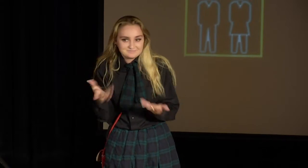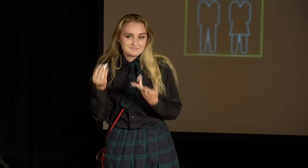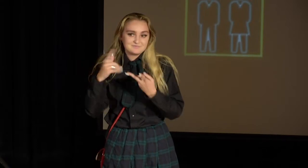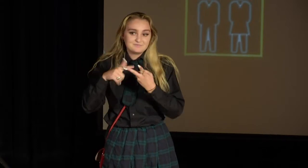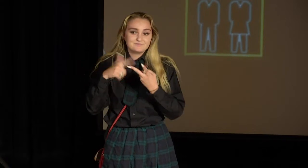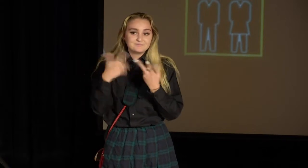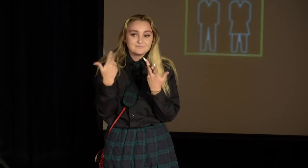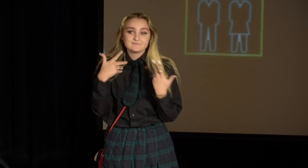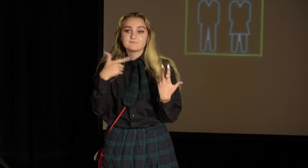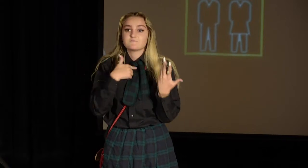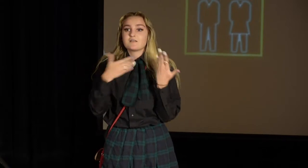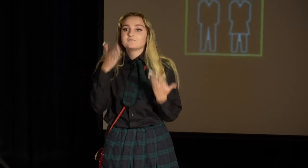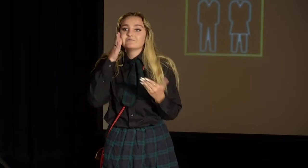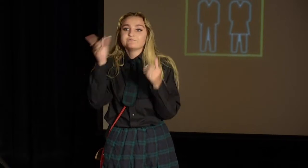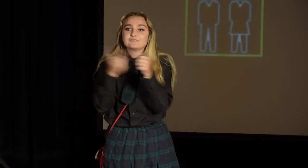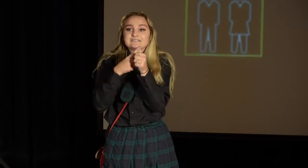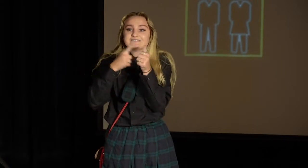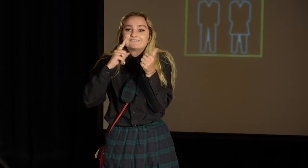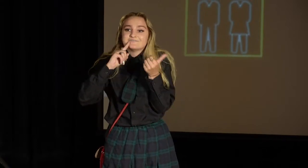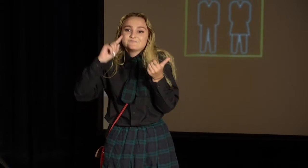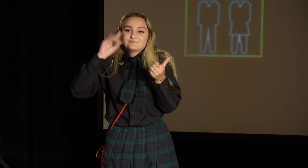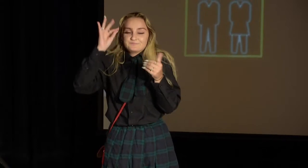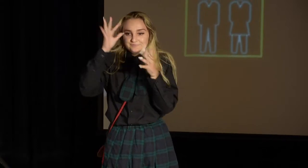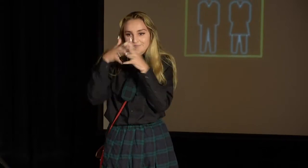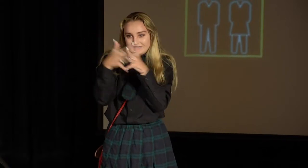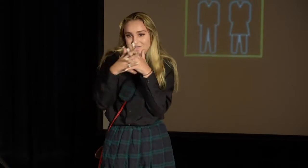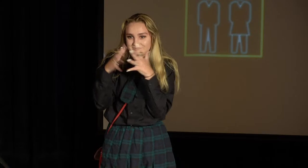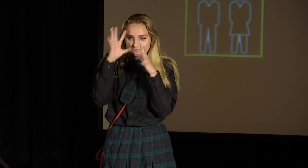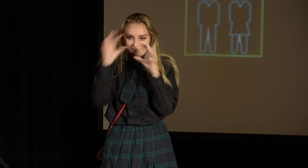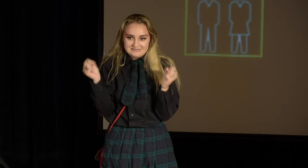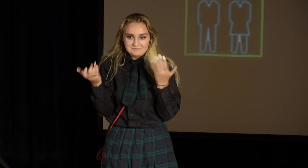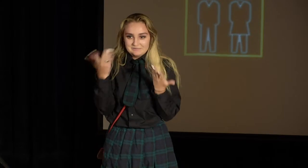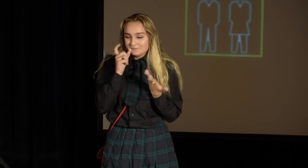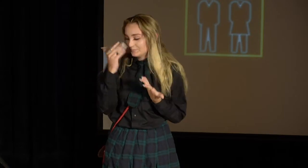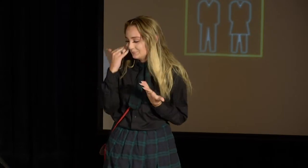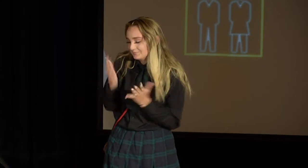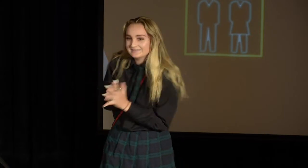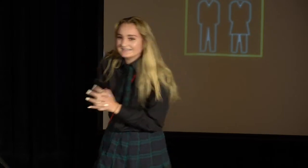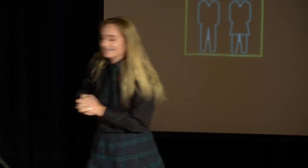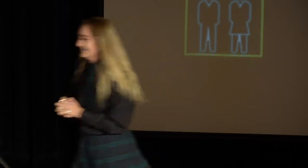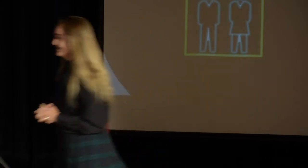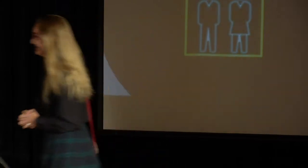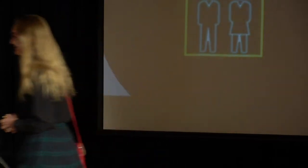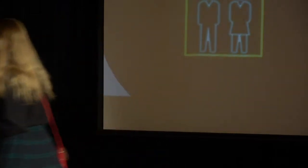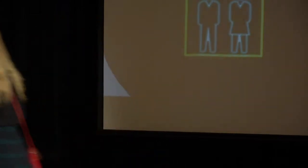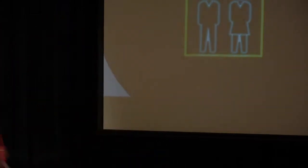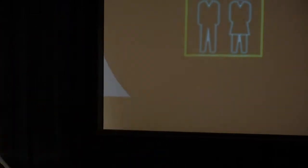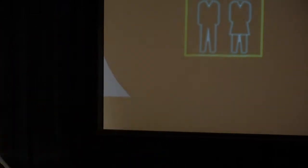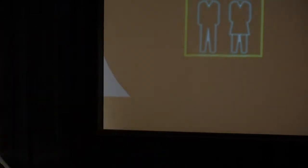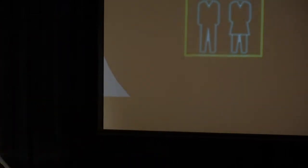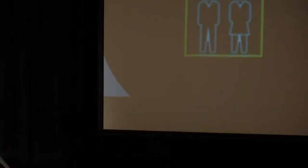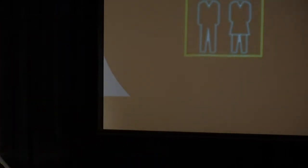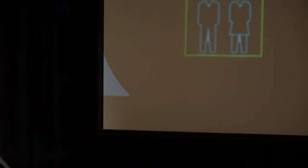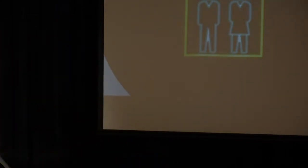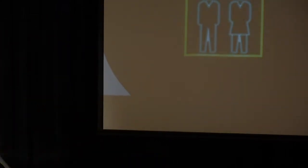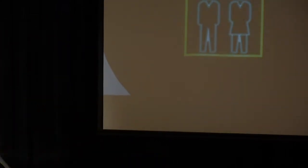the SBG president, and who knows, future valedictorian, maybe even the first deaf president of the United